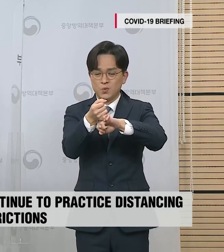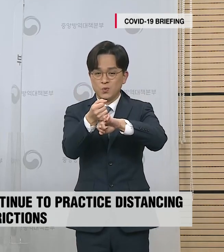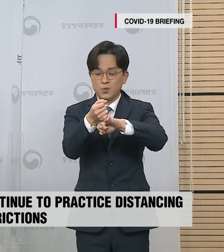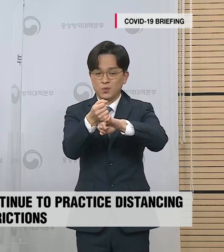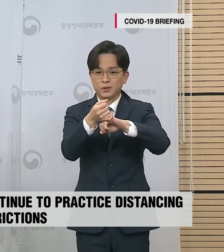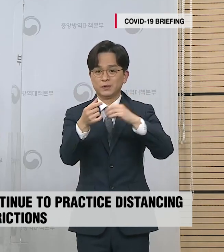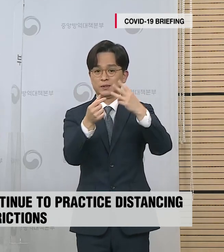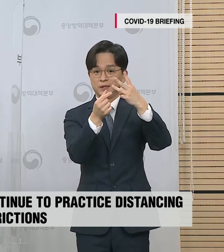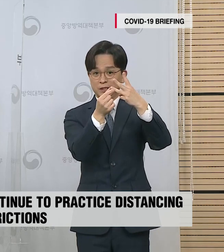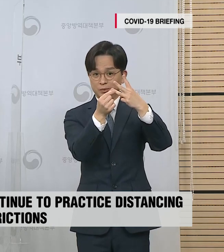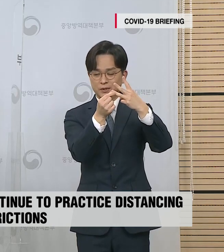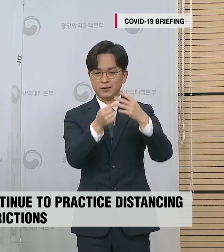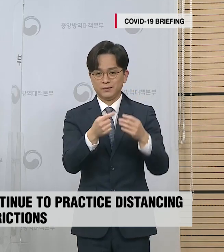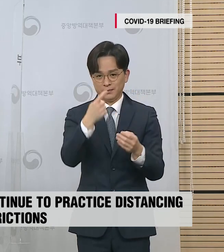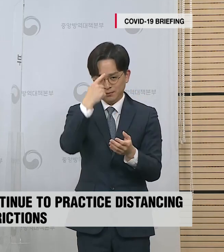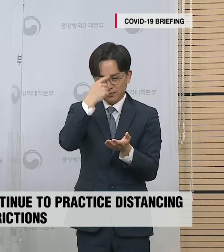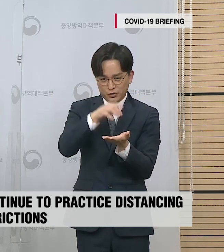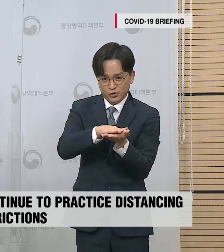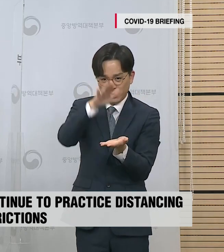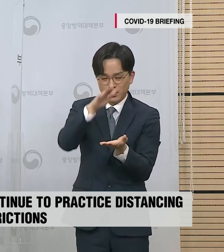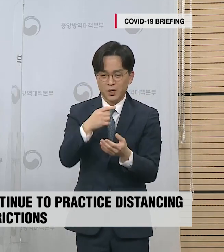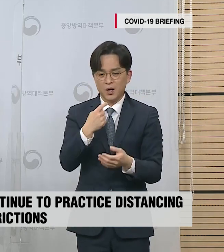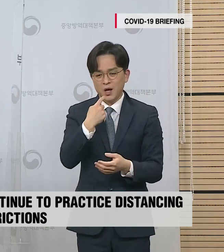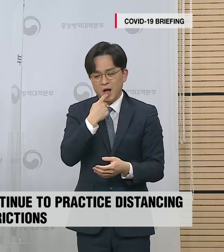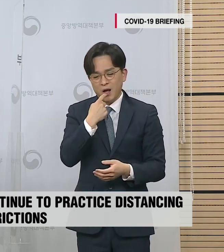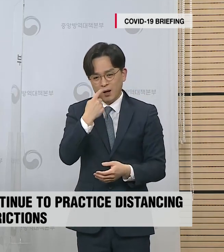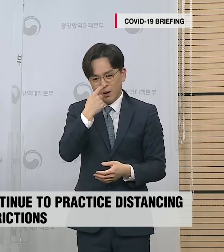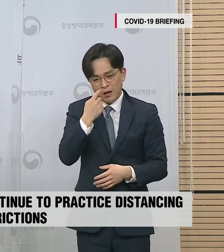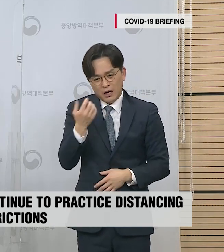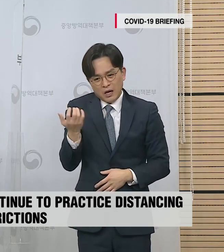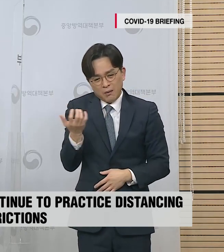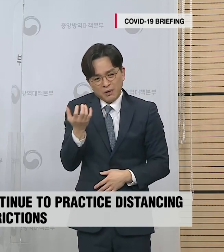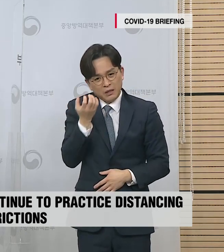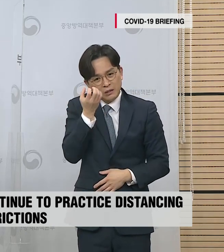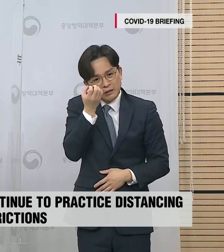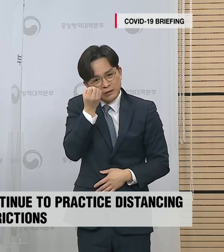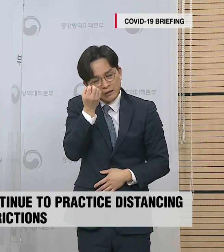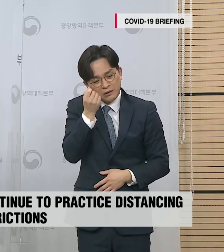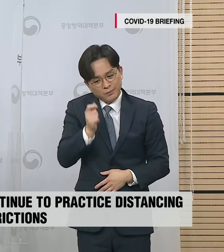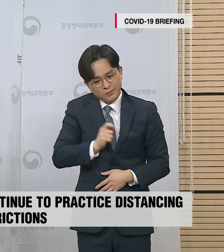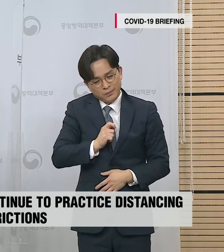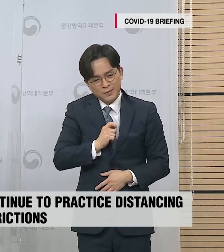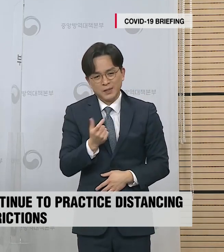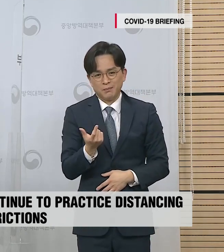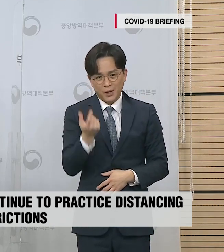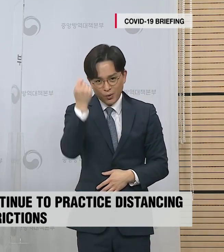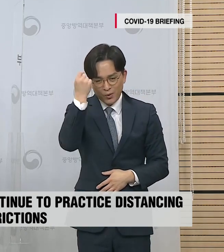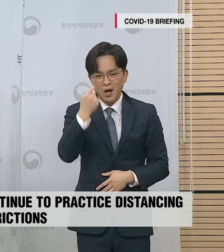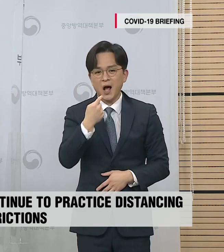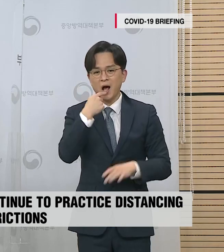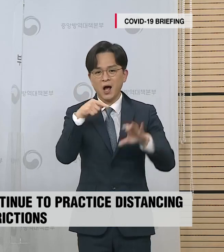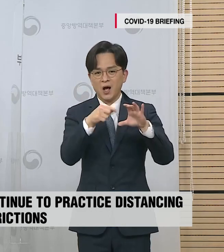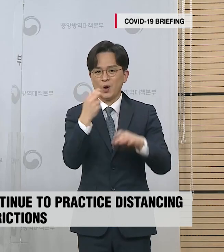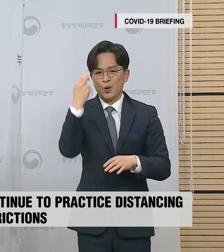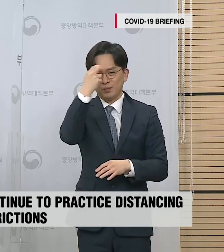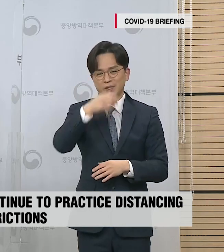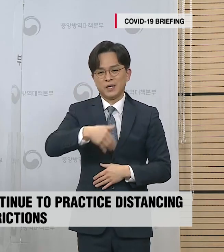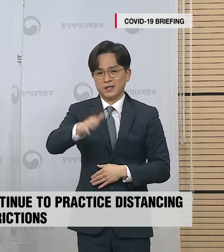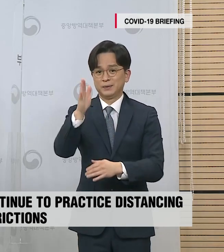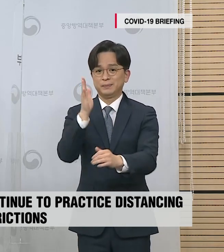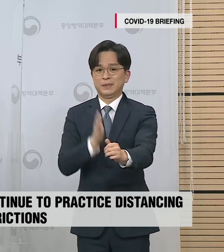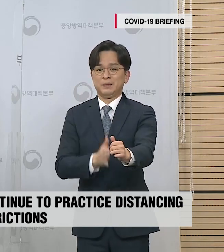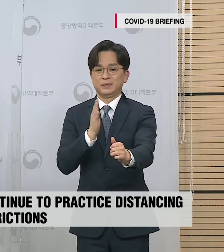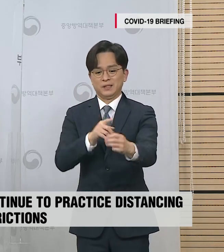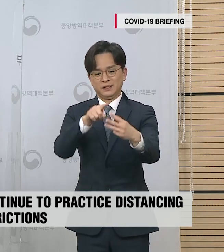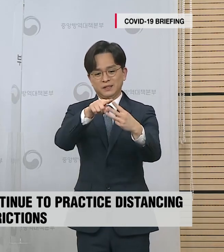also keep a self-distance. And also, if you have any symptoms like fever or respiratory symptoms,